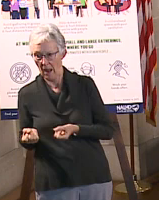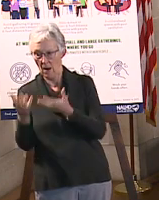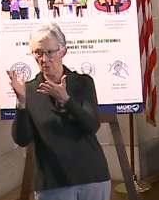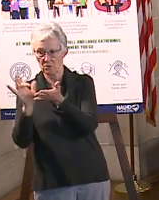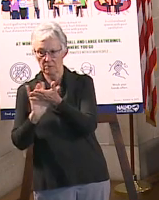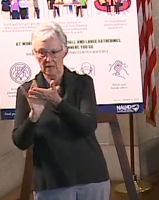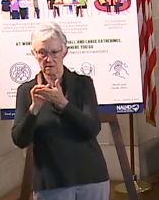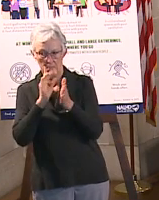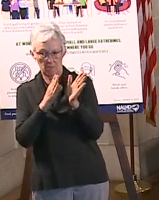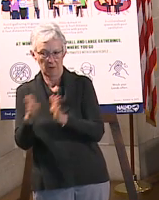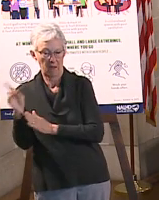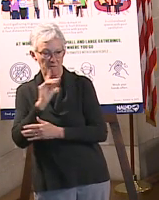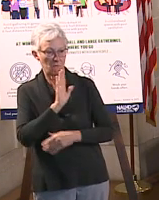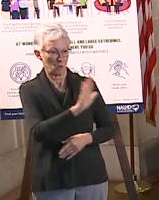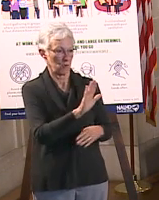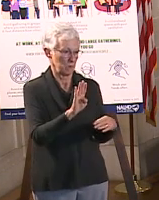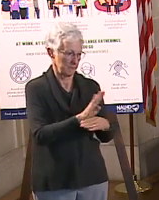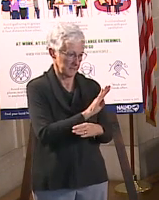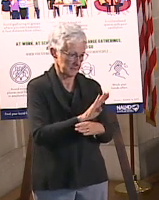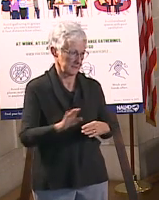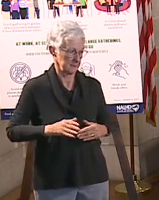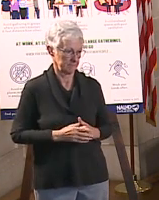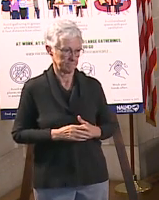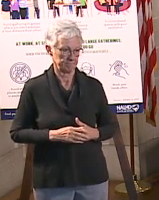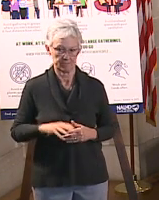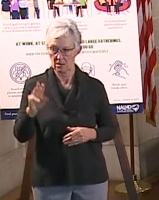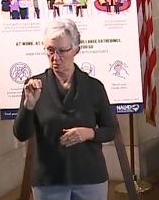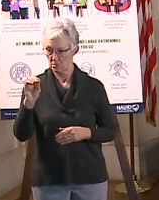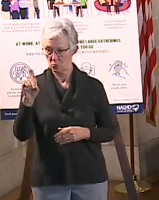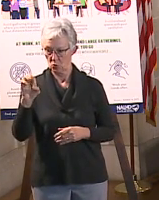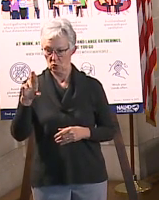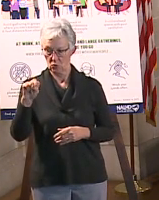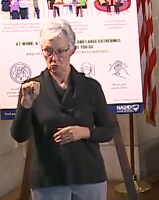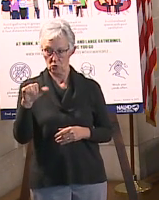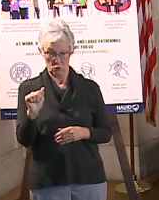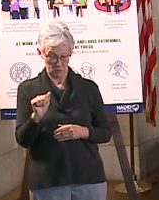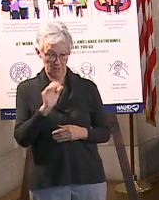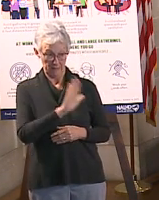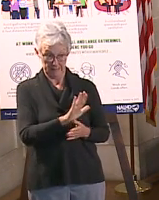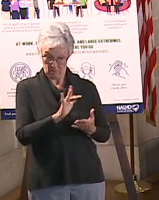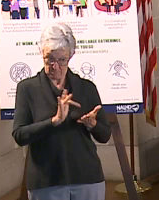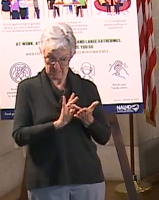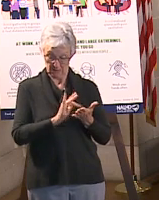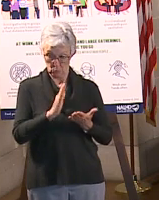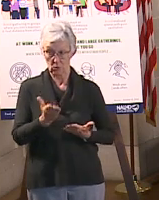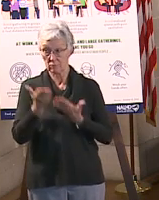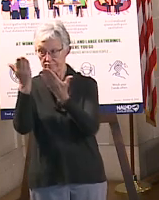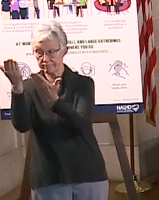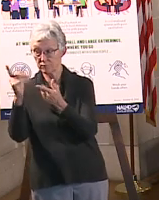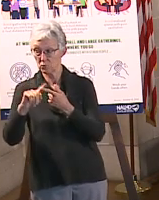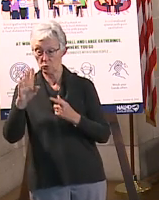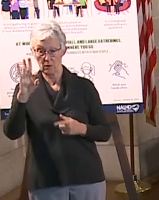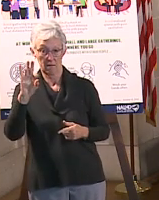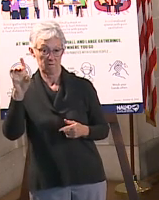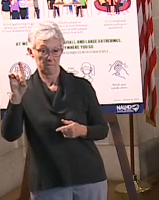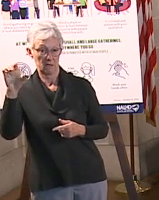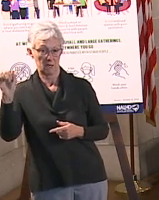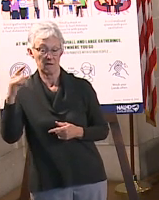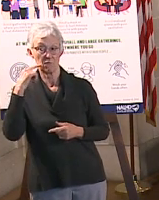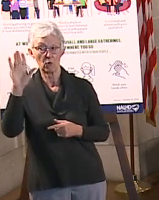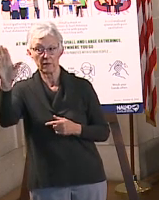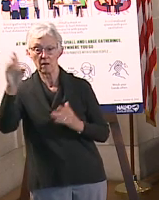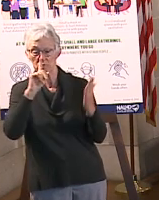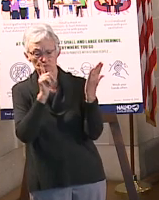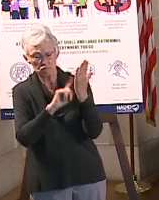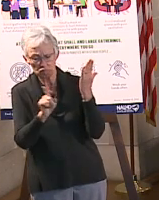regard to that, we're excited to have Moderna come before the FDA tomorrow, and hopefully that means that we'll be getting those additional allocations of Moderna